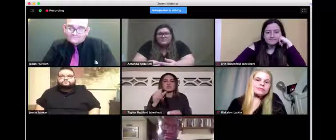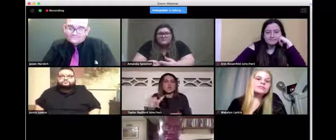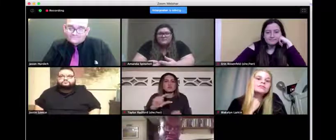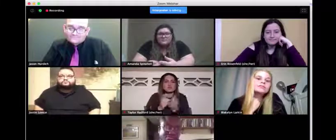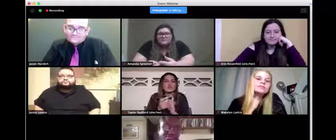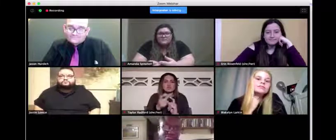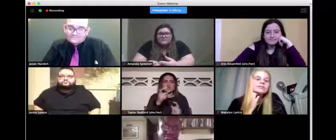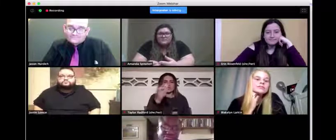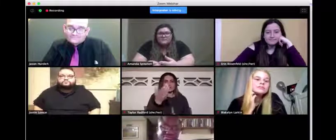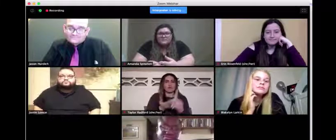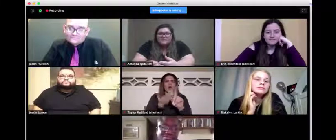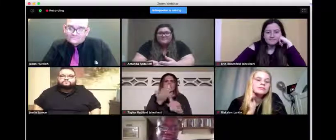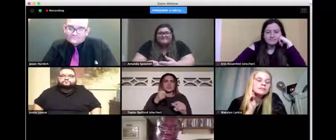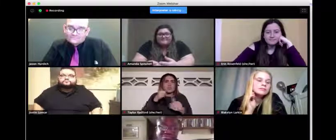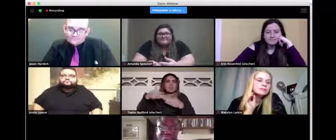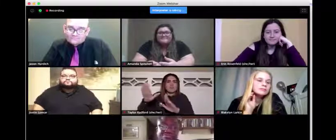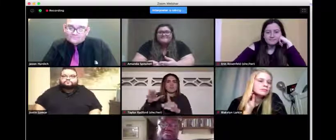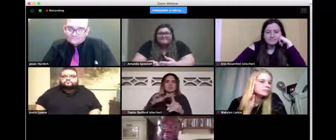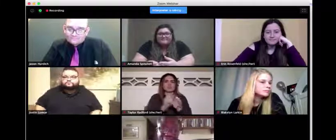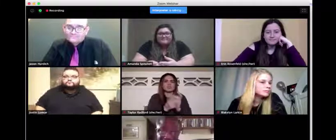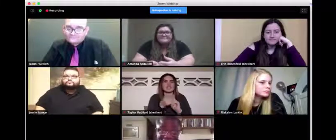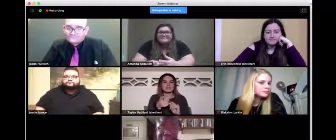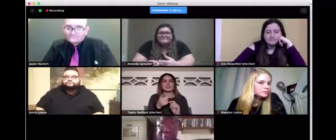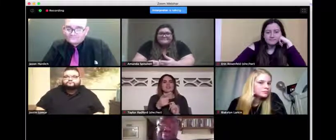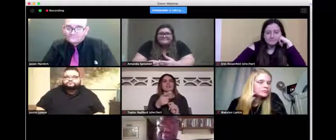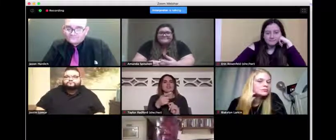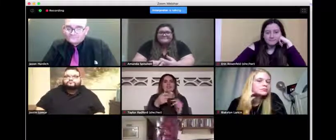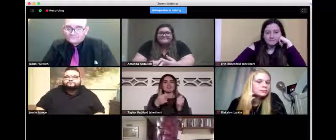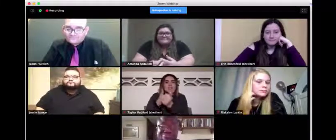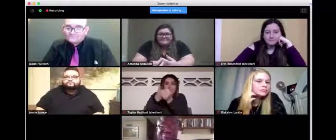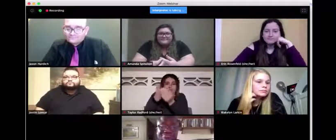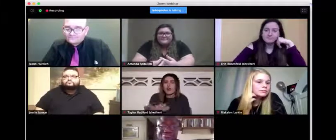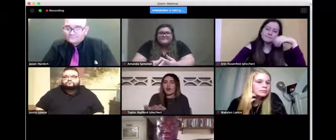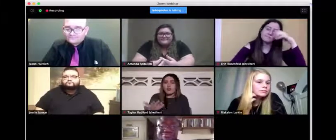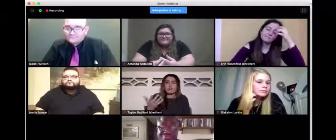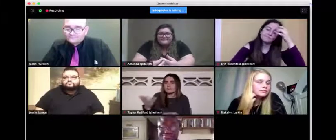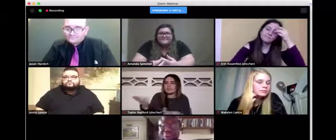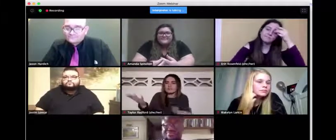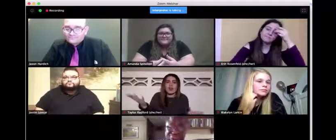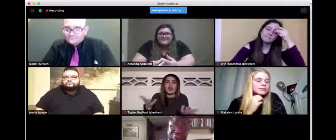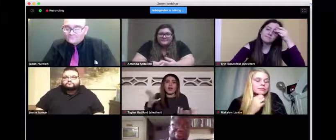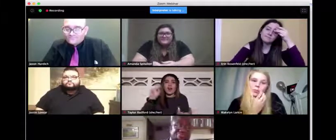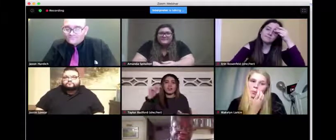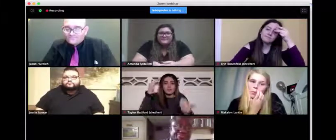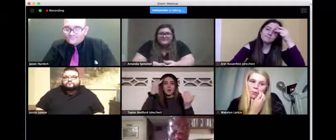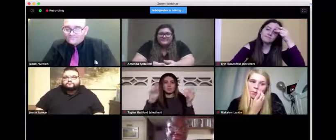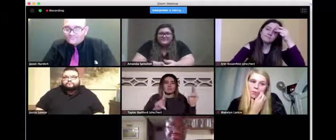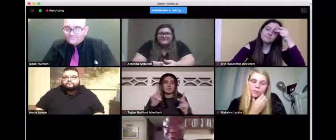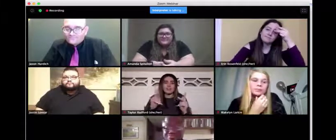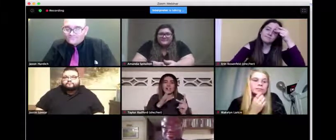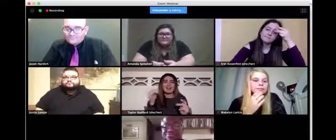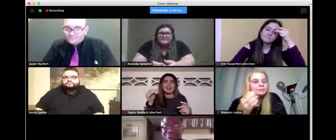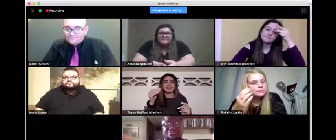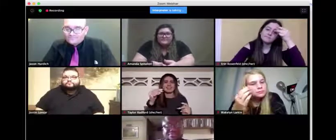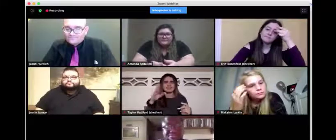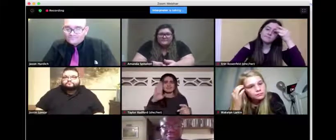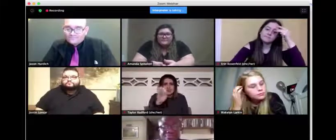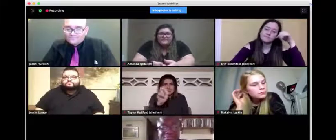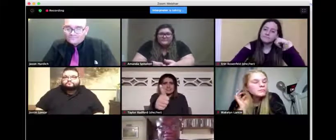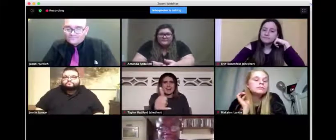follow your true self. There's unknown people out there. Every one of us needs to be yourself. You've heard every single one of us. That's the most important thing,